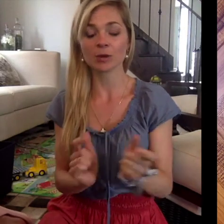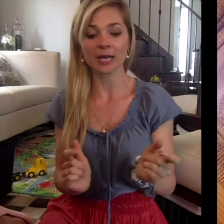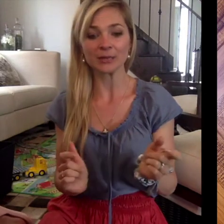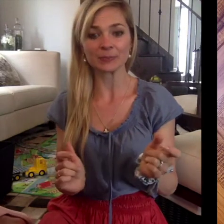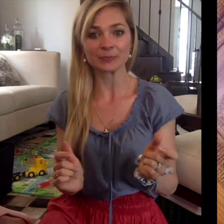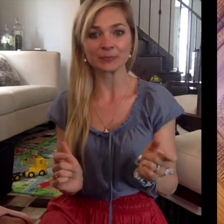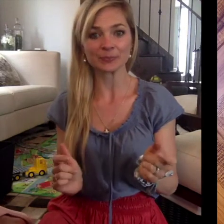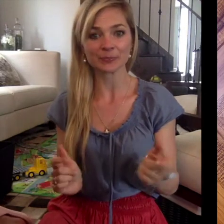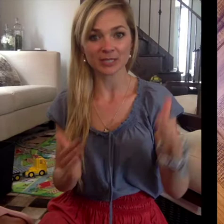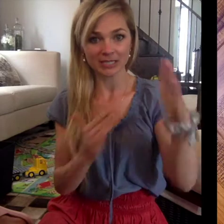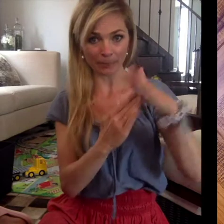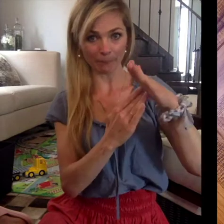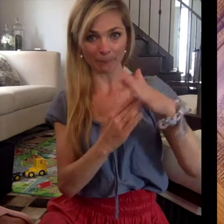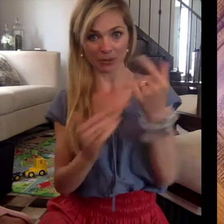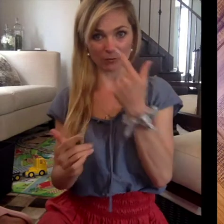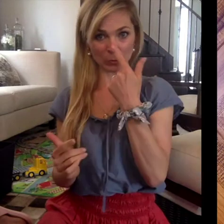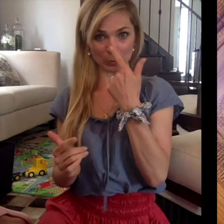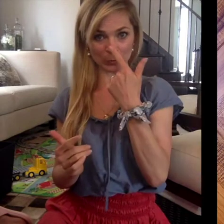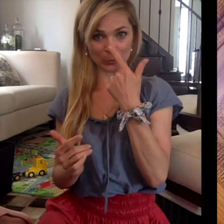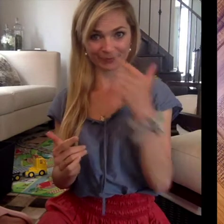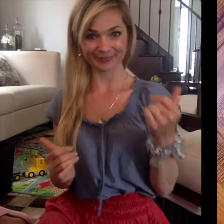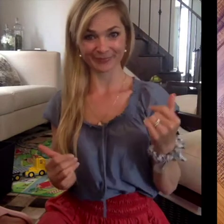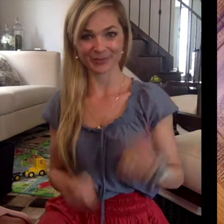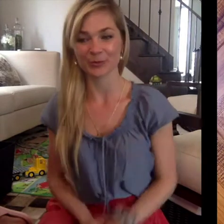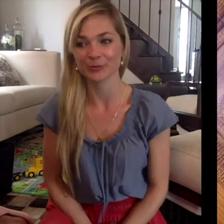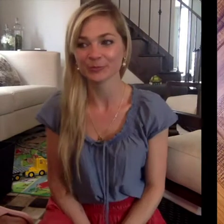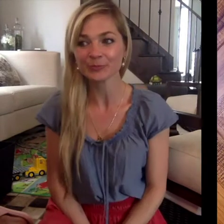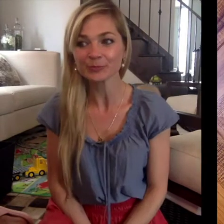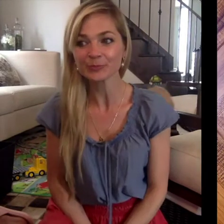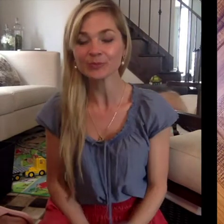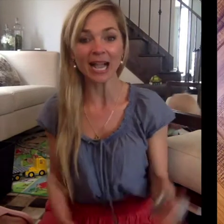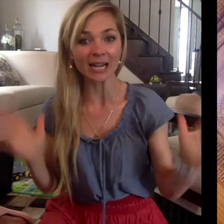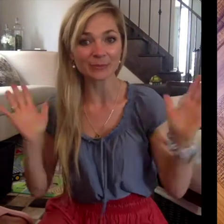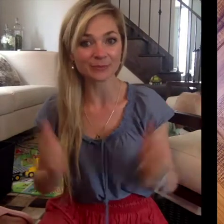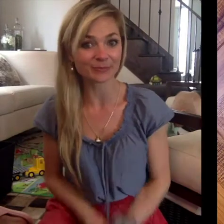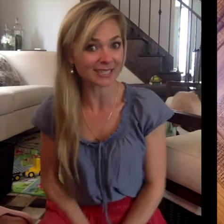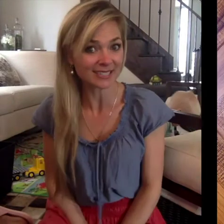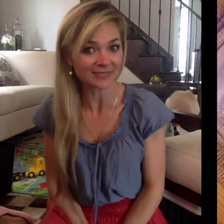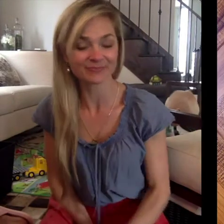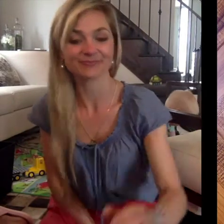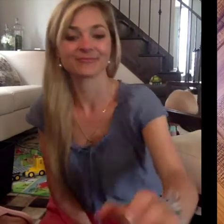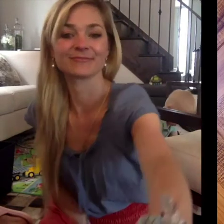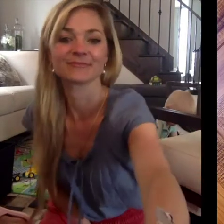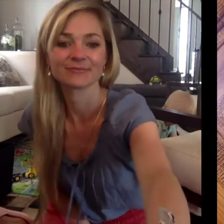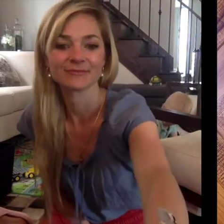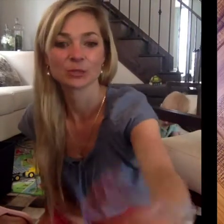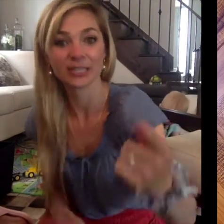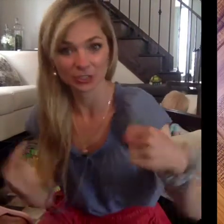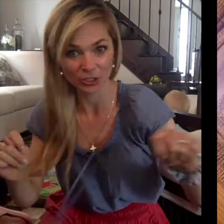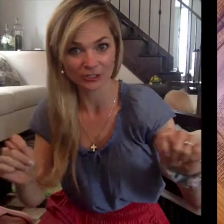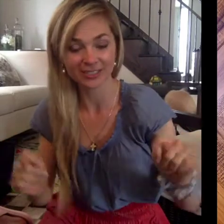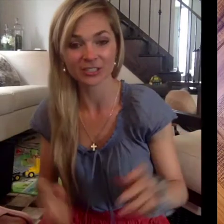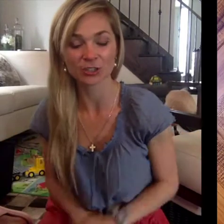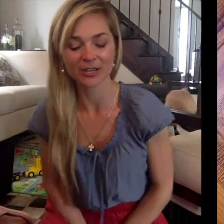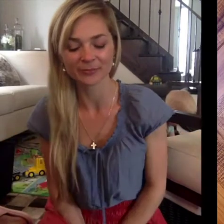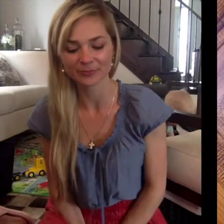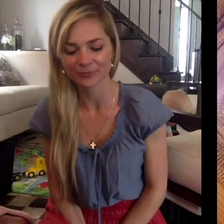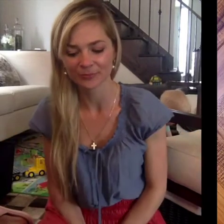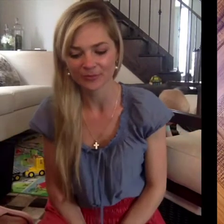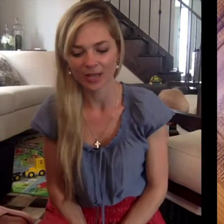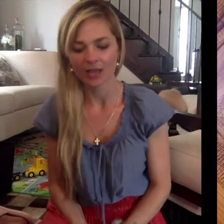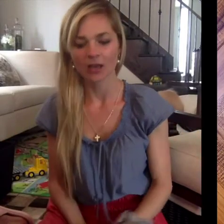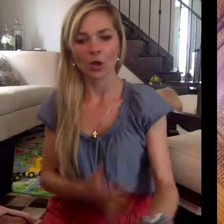to tip of the nose. So, and that's it. So I'm going to start and I'm going to